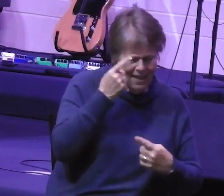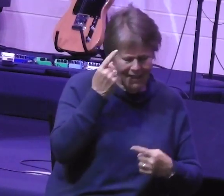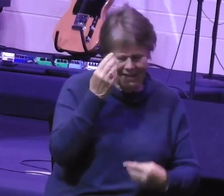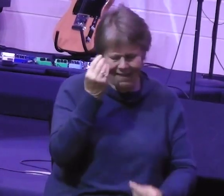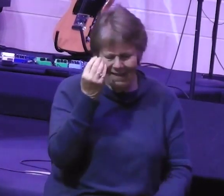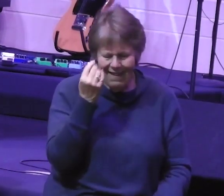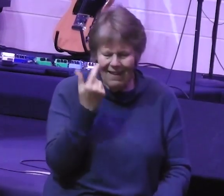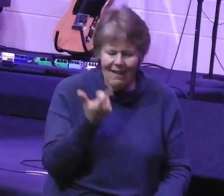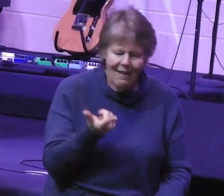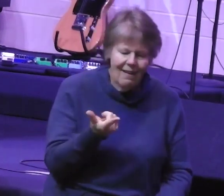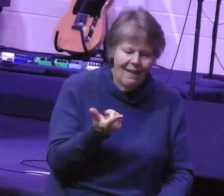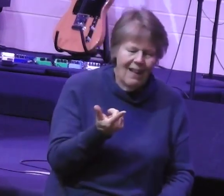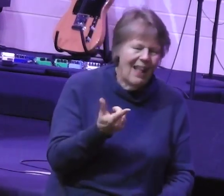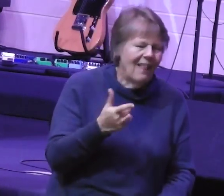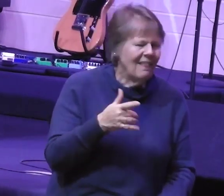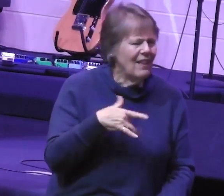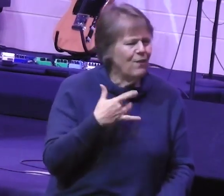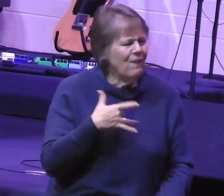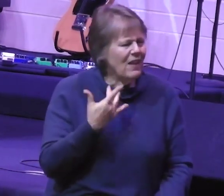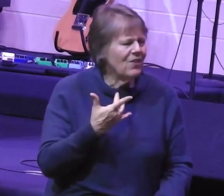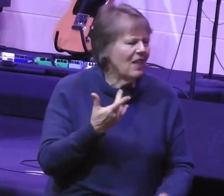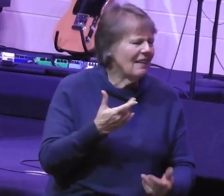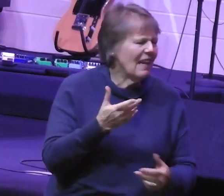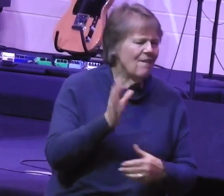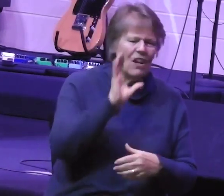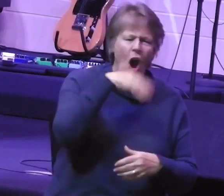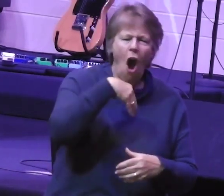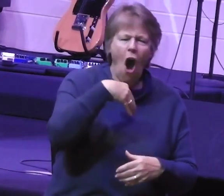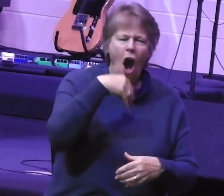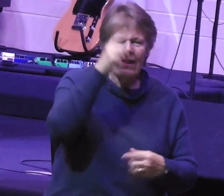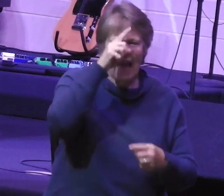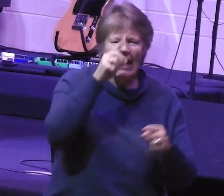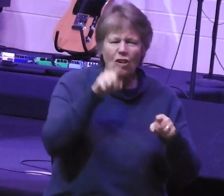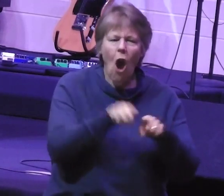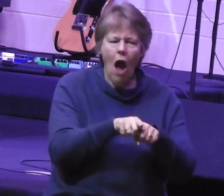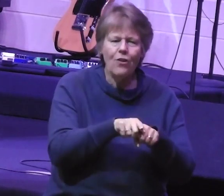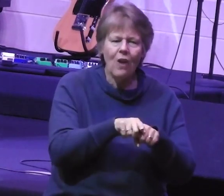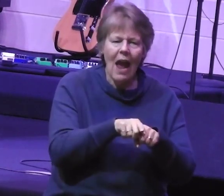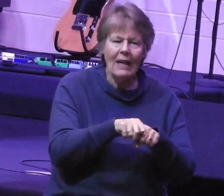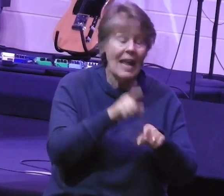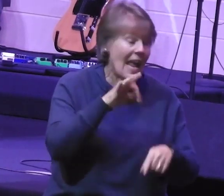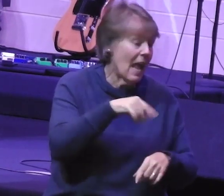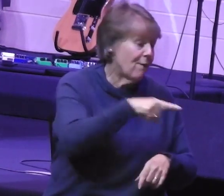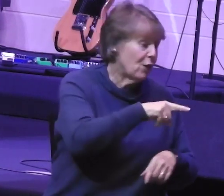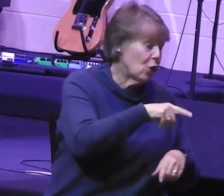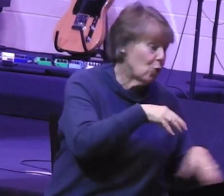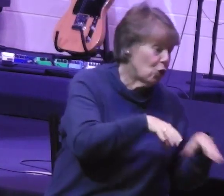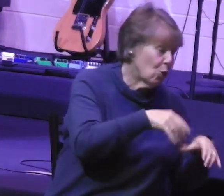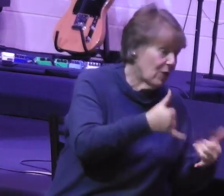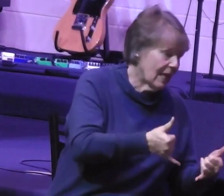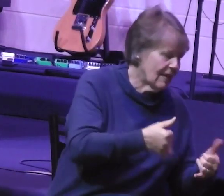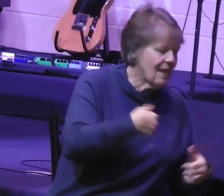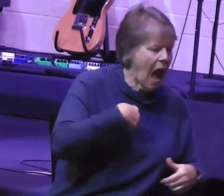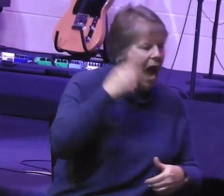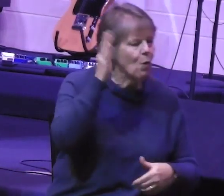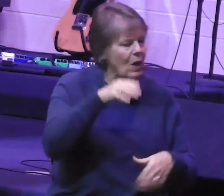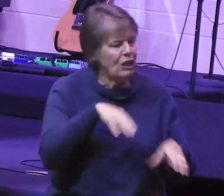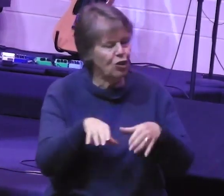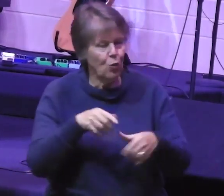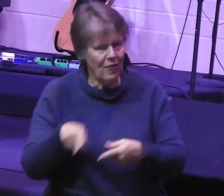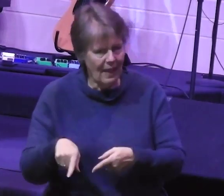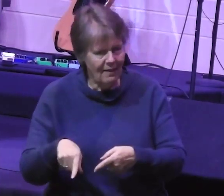This feels like a weird contract sort of thing. This feels like a weird, like, if you do this, then I do this. Why is